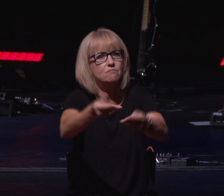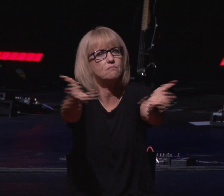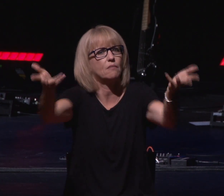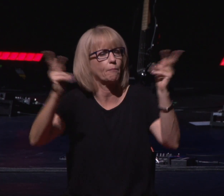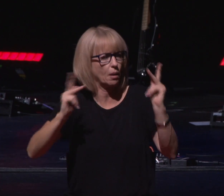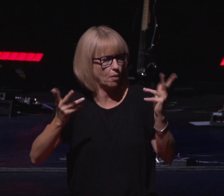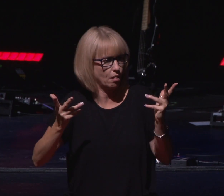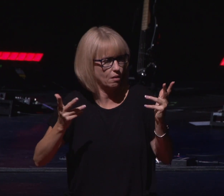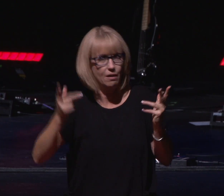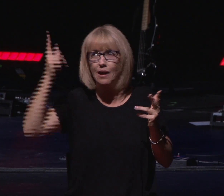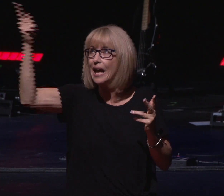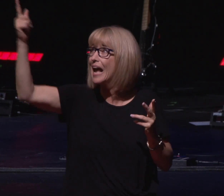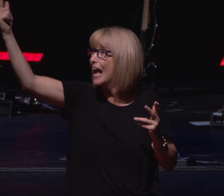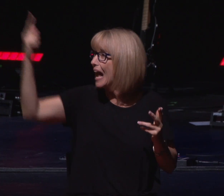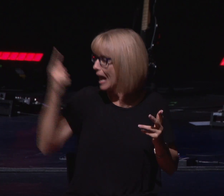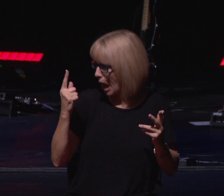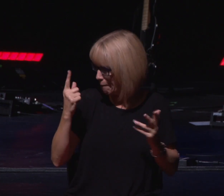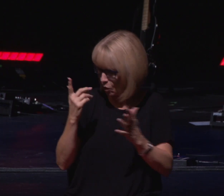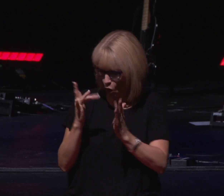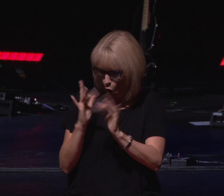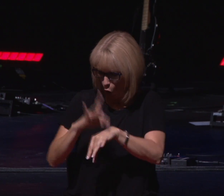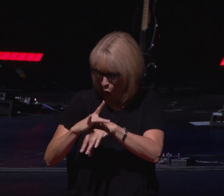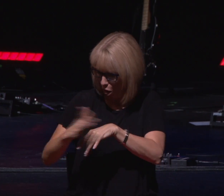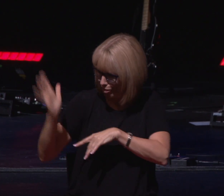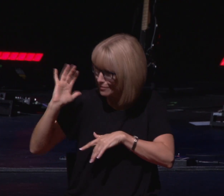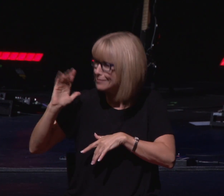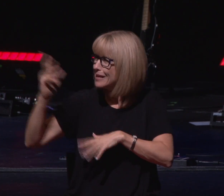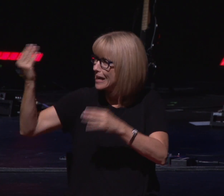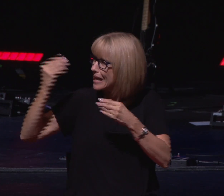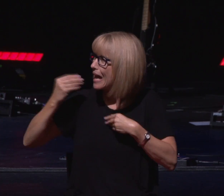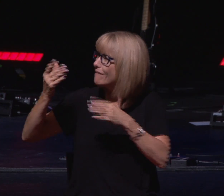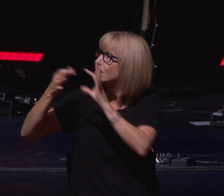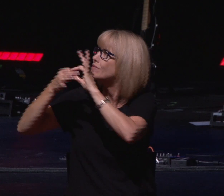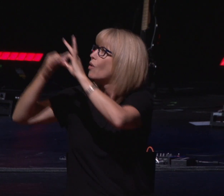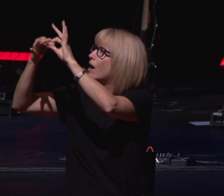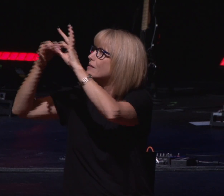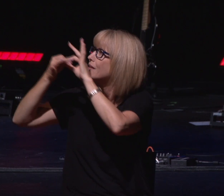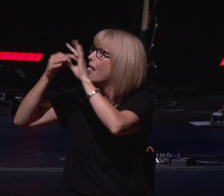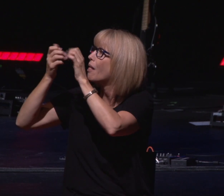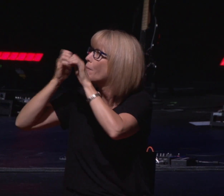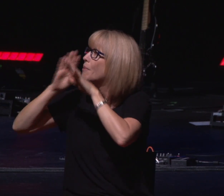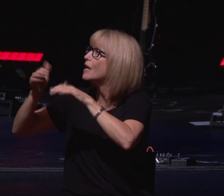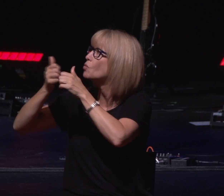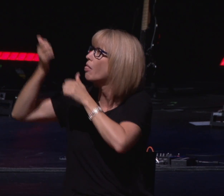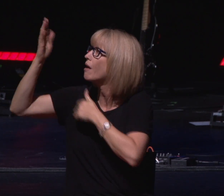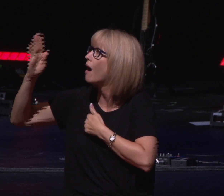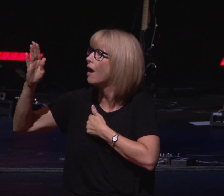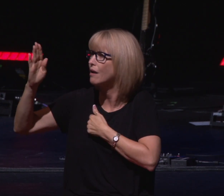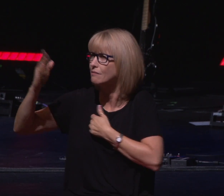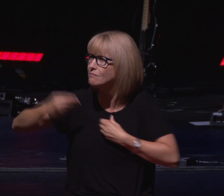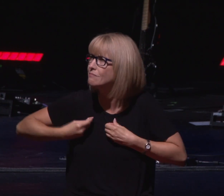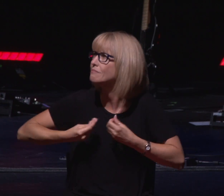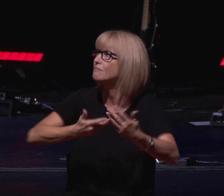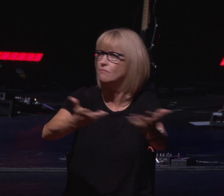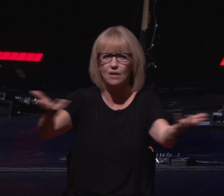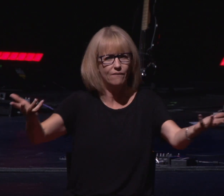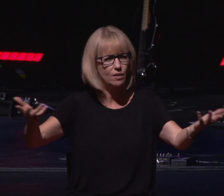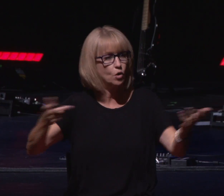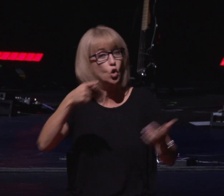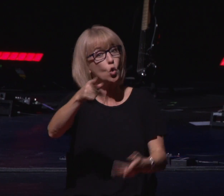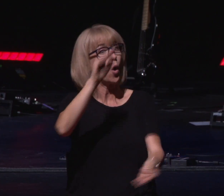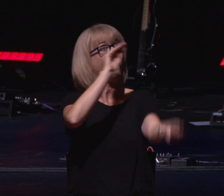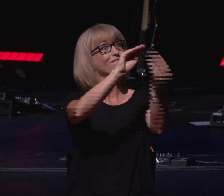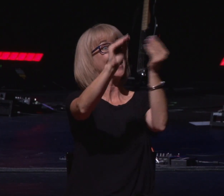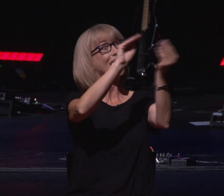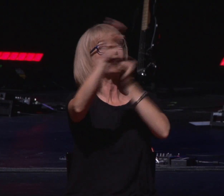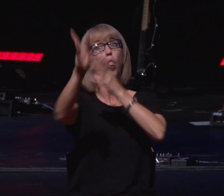Jesus came to give us peace with God. Clearly. And it's got to start there. We can't go out there and fix all the world's problems